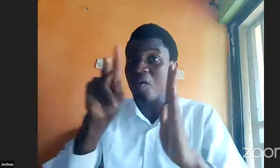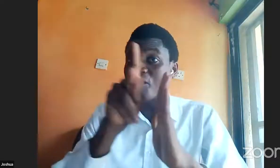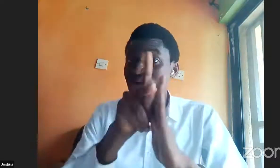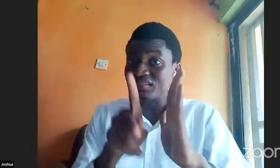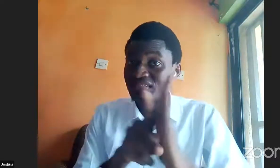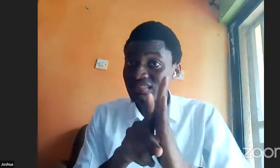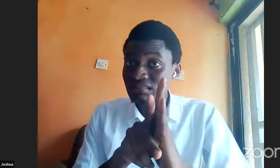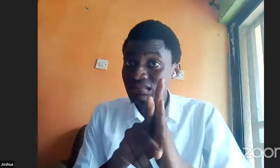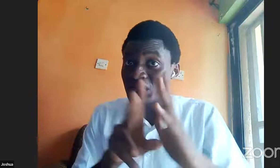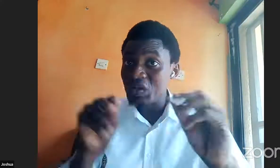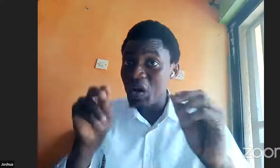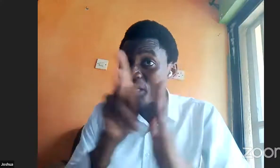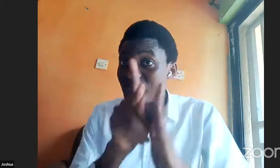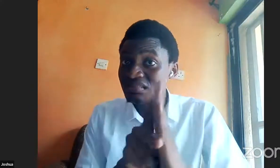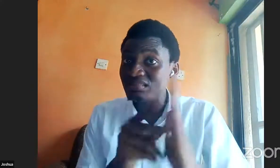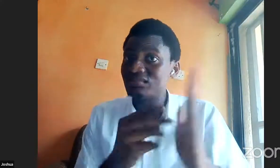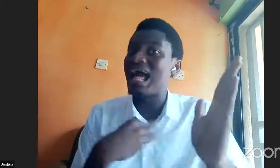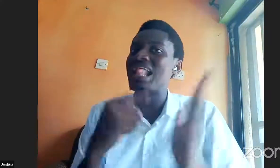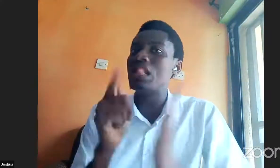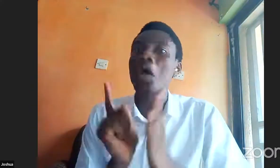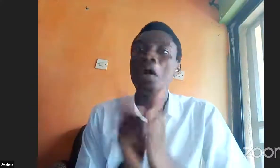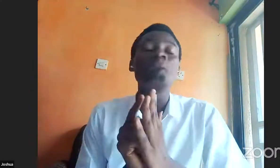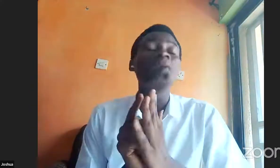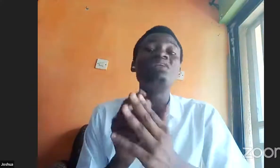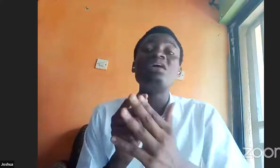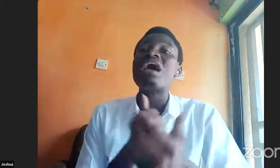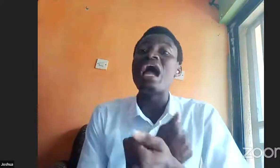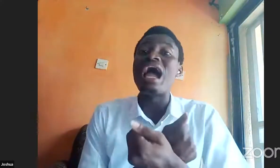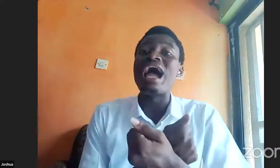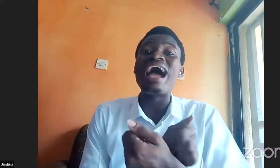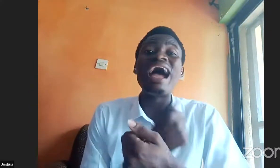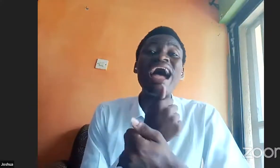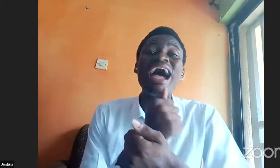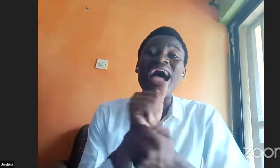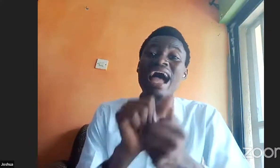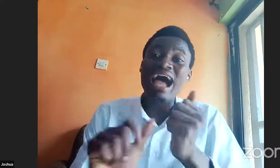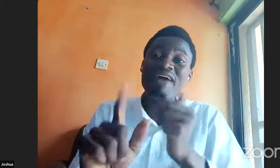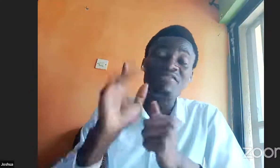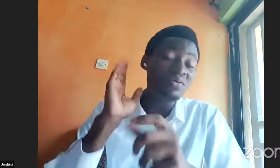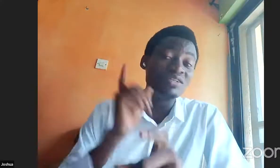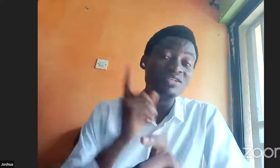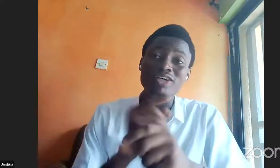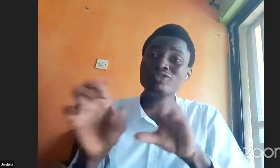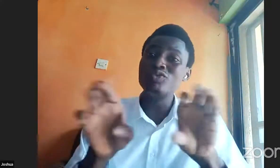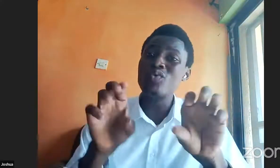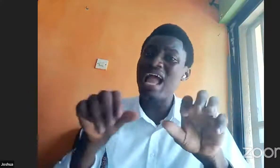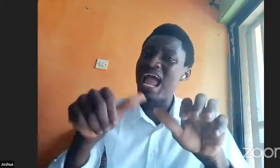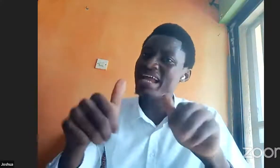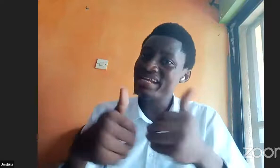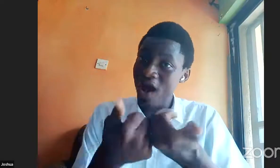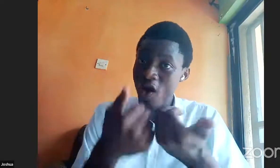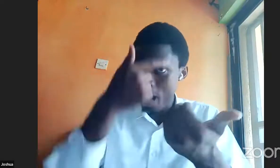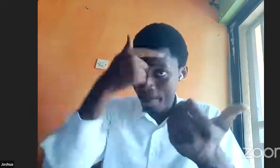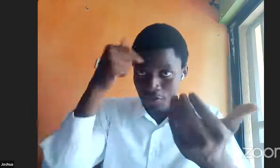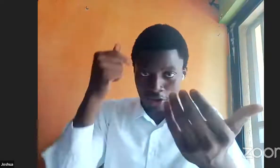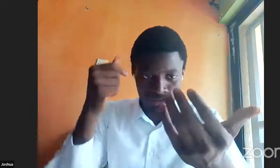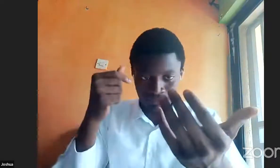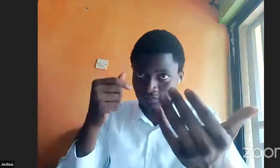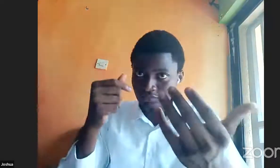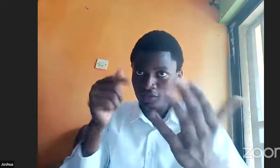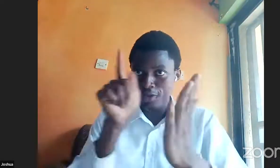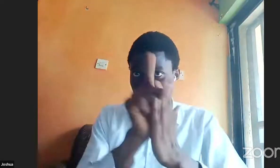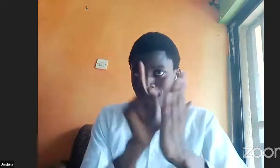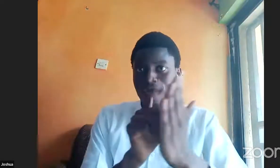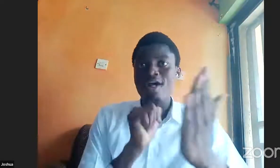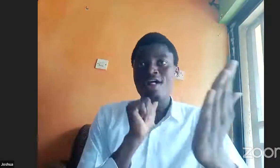want, because there is no law that guarantees that, okay, so if you are designing whatever technology, you